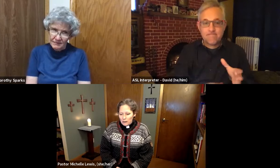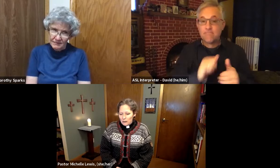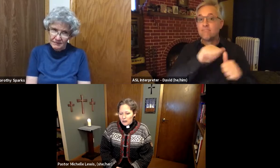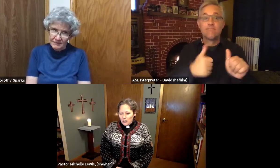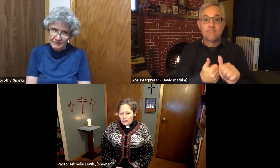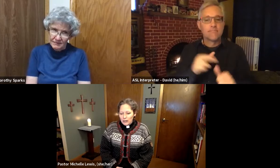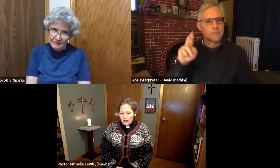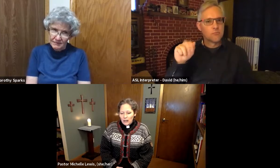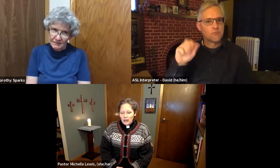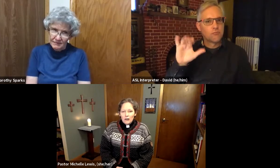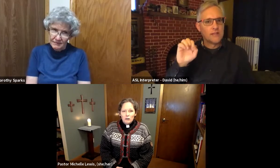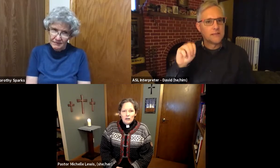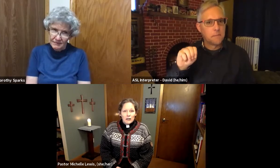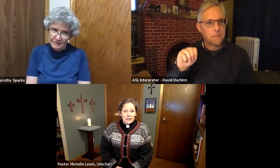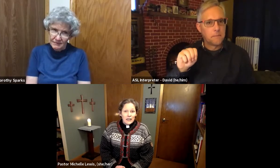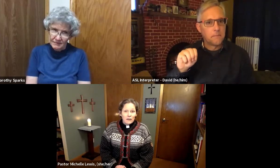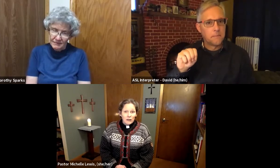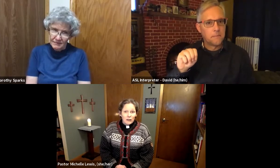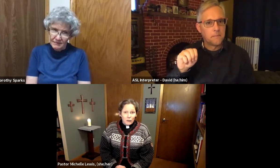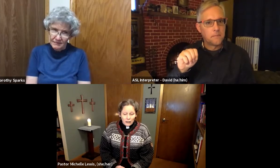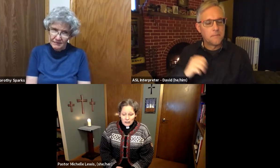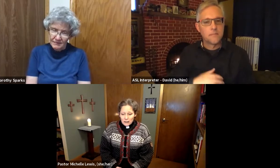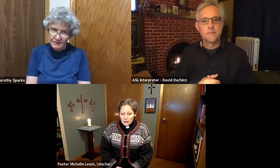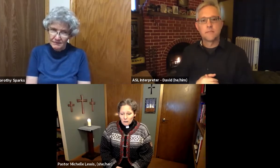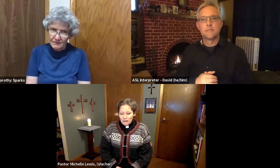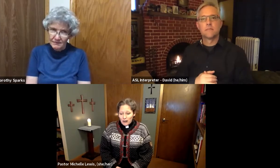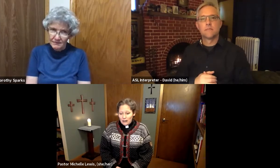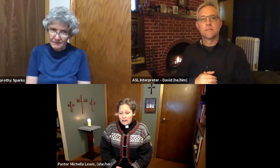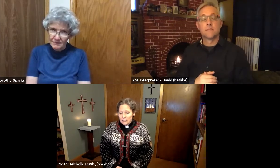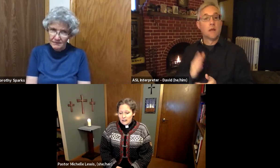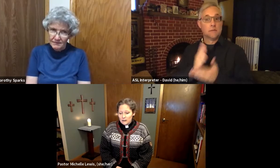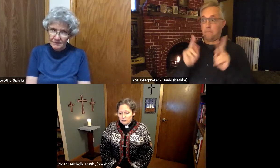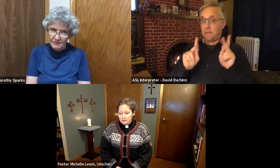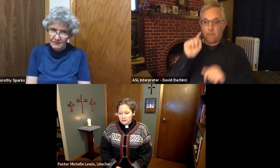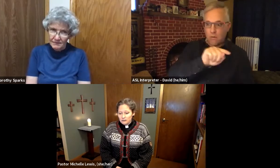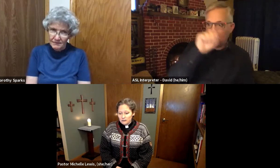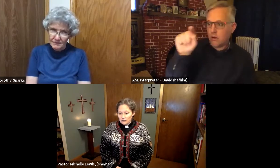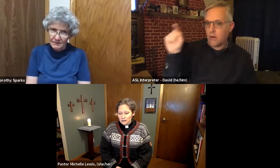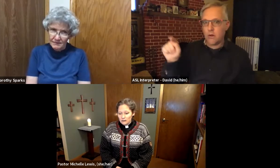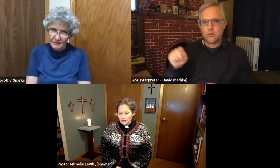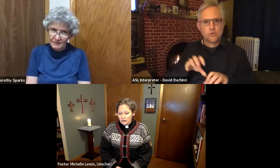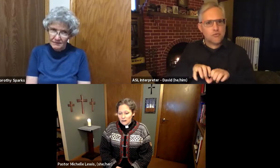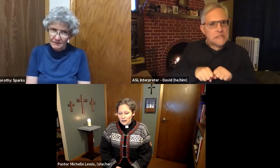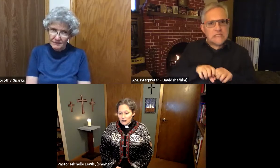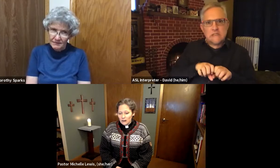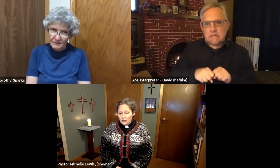Some people are grieving because they have been threatened by violence.